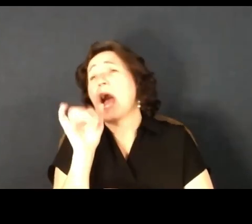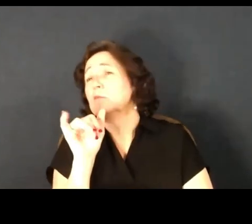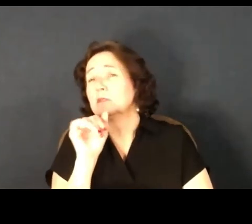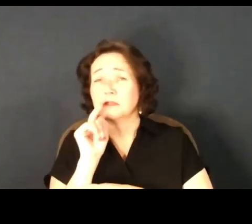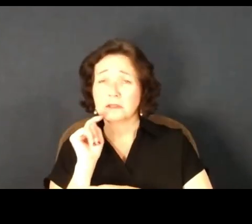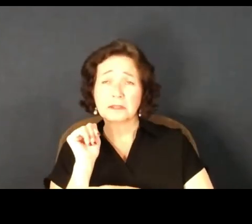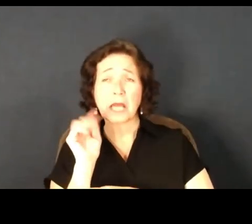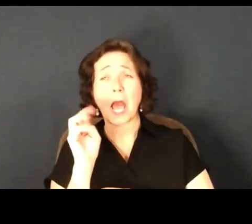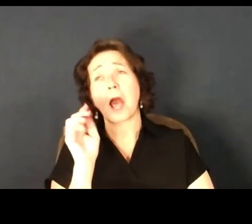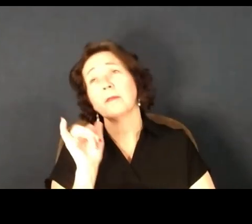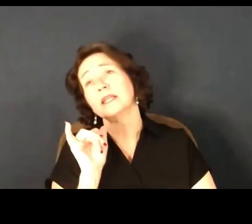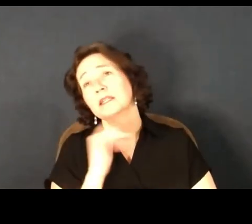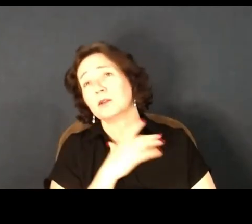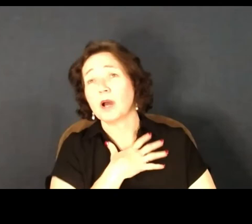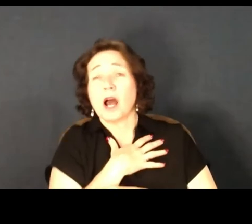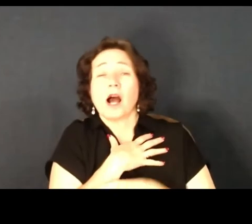Tammy,